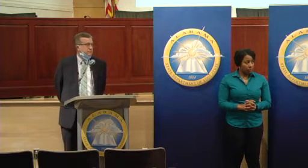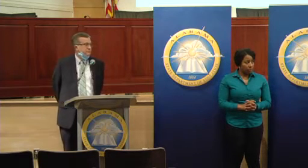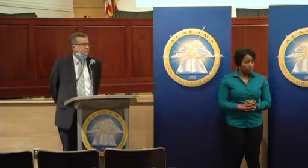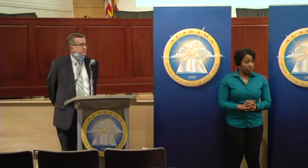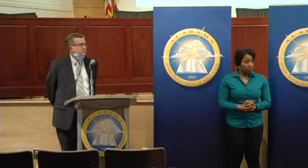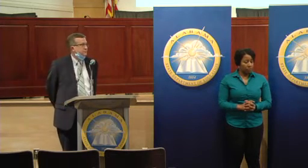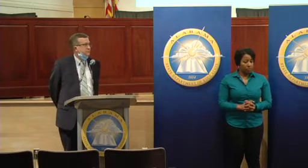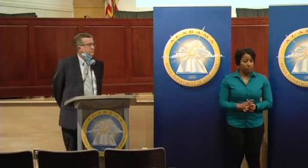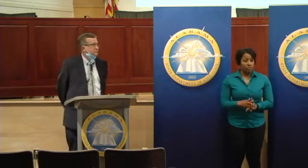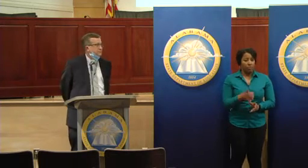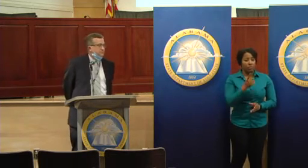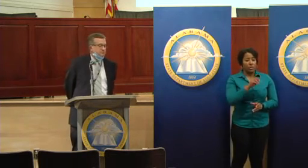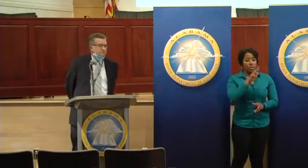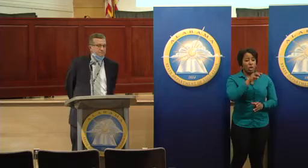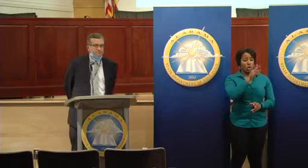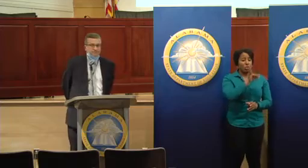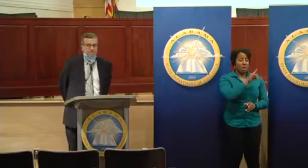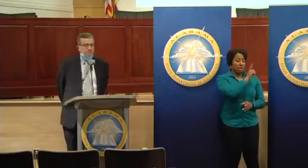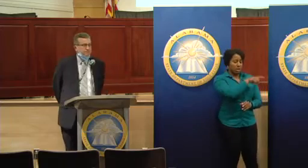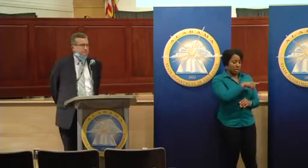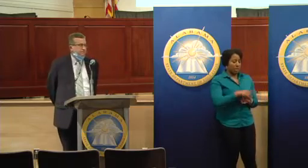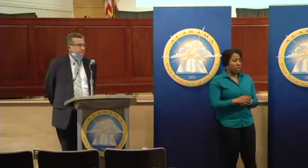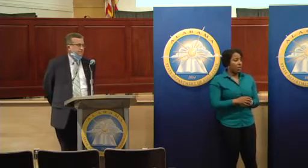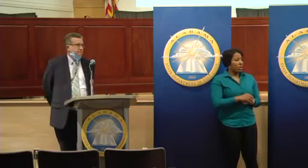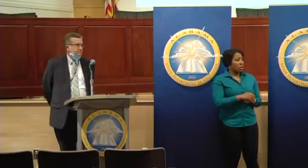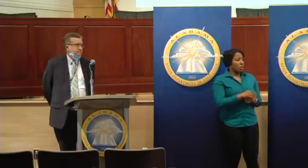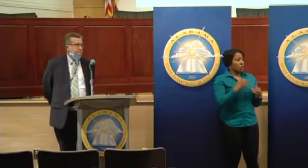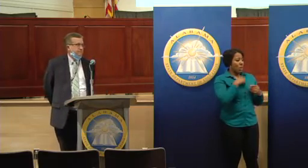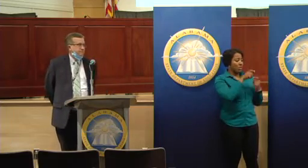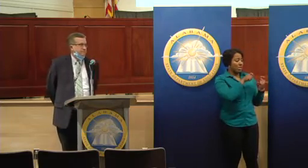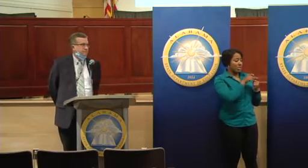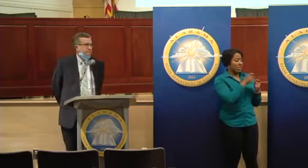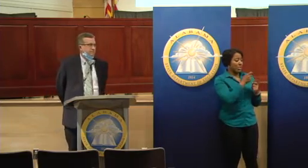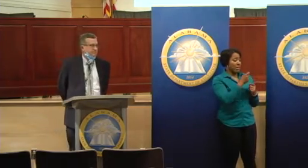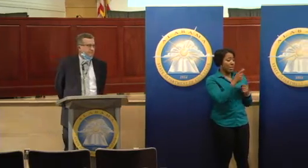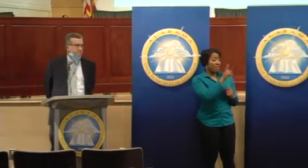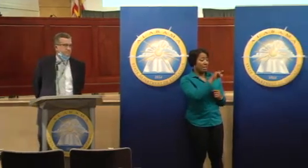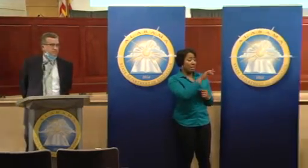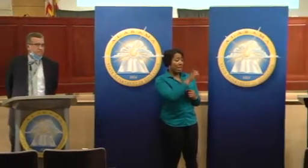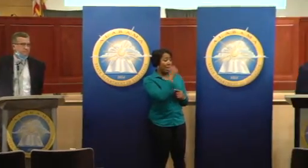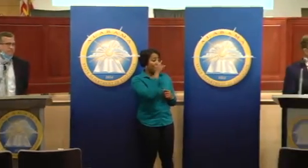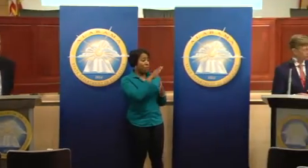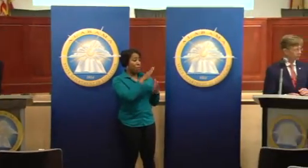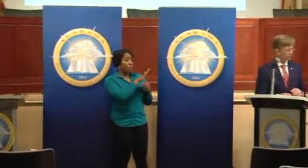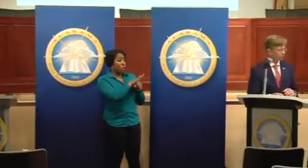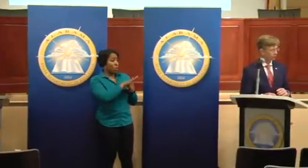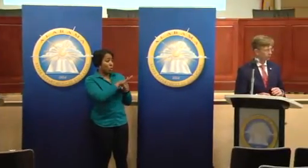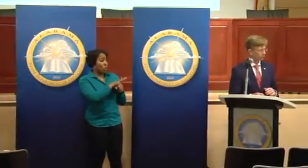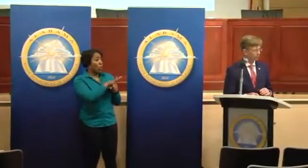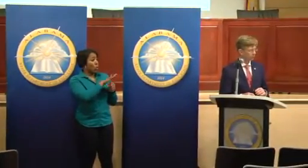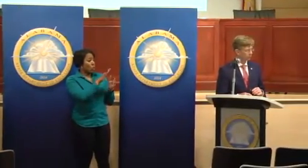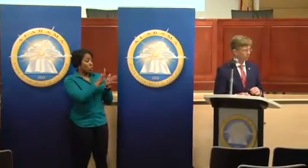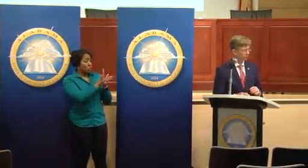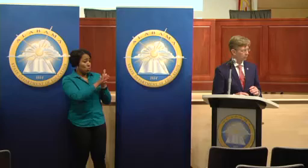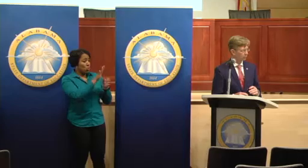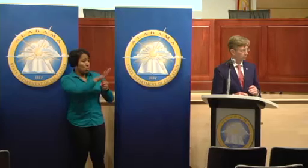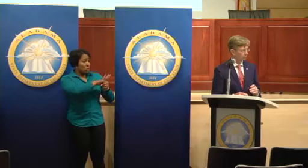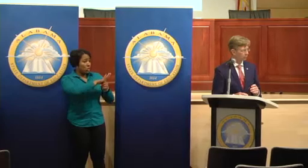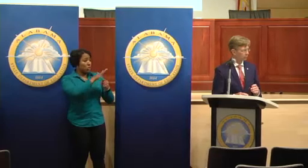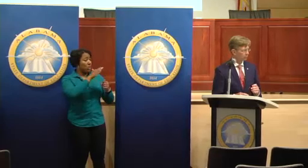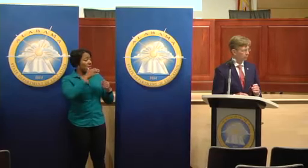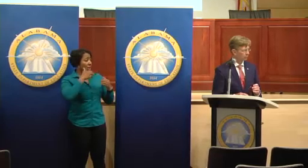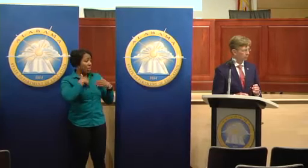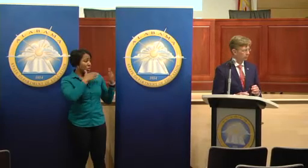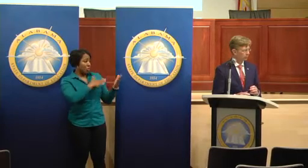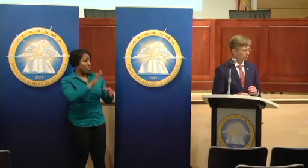This question is for Dr. Mackey. Is there a specific date for local school districts to have their plans together so parents know if they're sending their